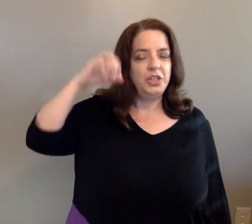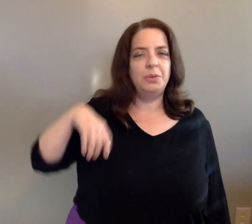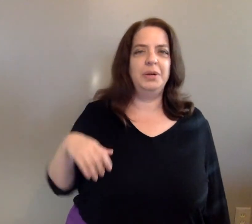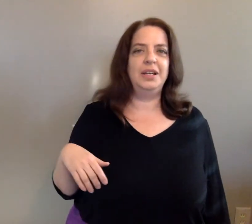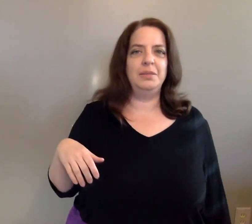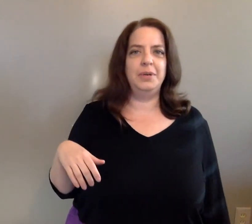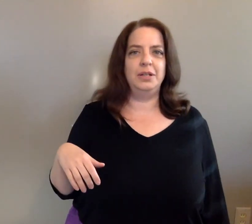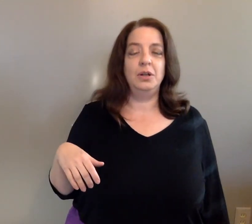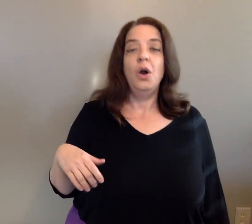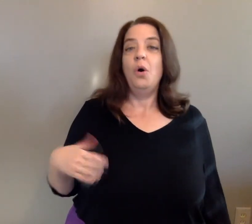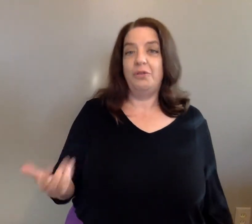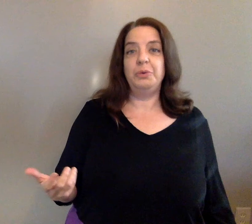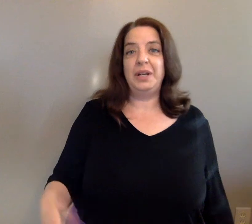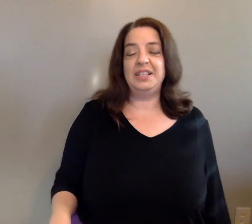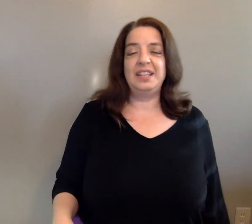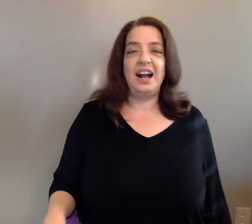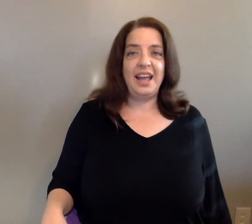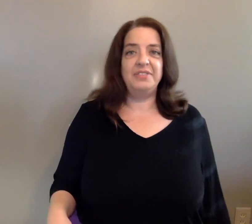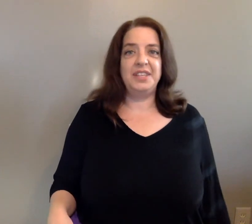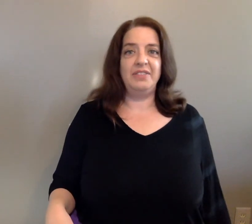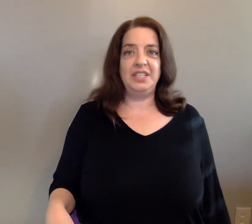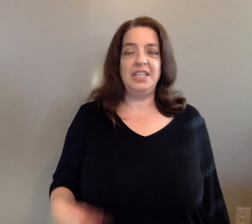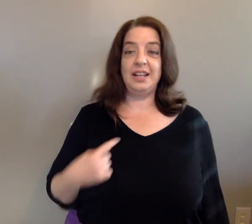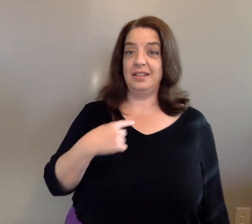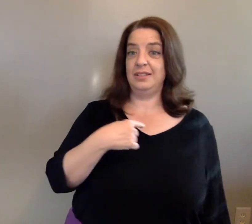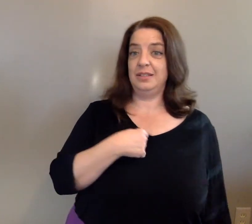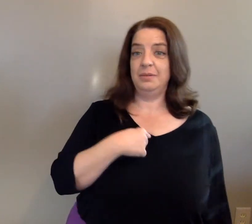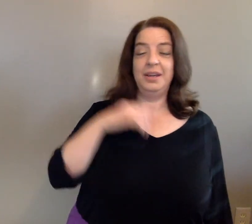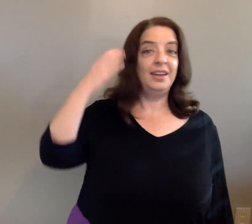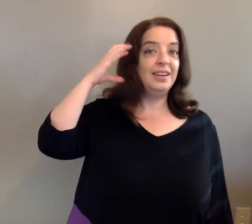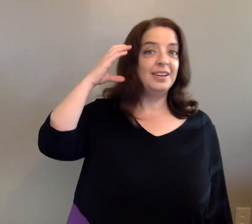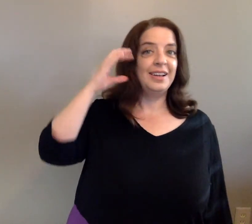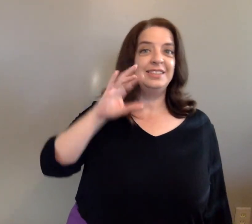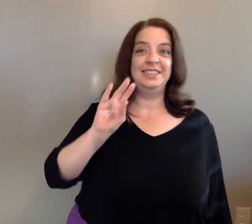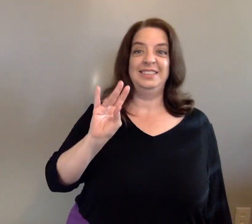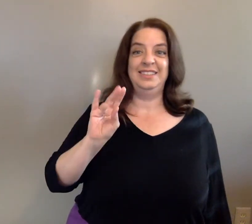can put it in the middle. Or if you wanted to say, I have 17 cousins.